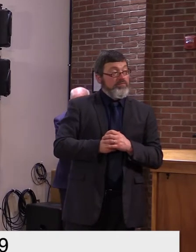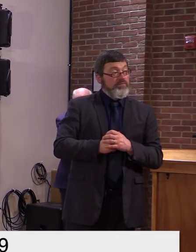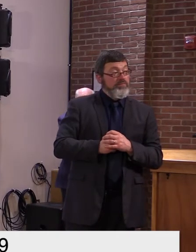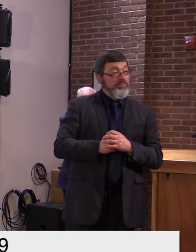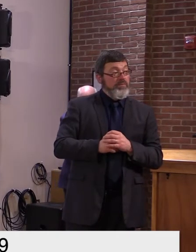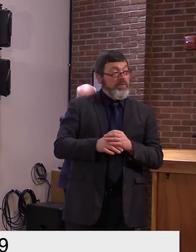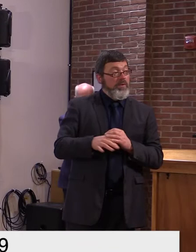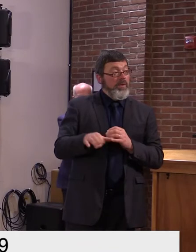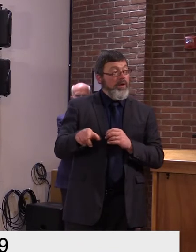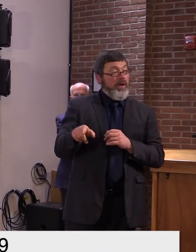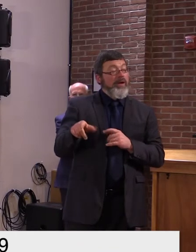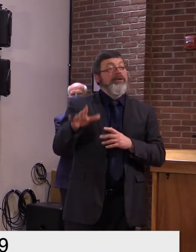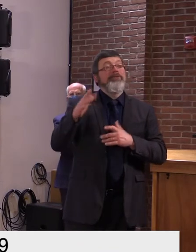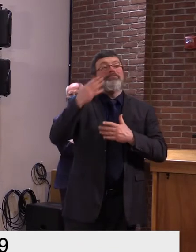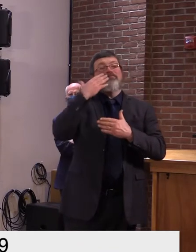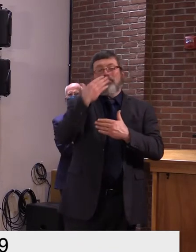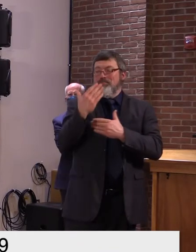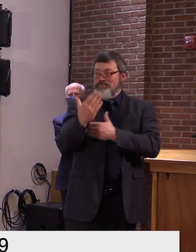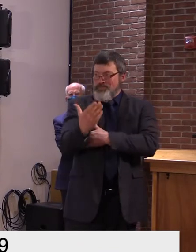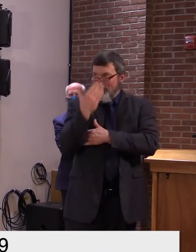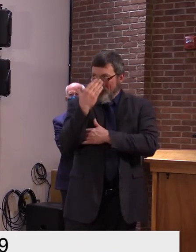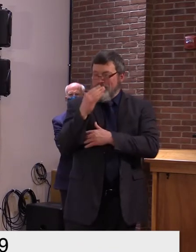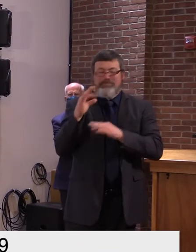Greg? Good morning, Governor. Oh. Good morning.